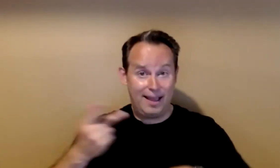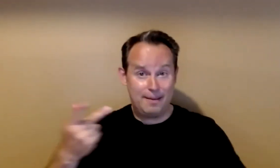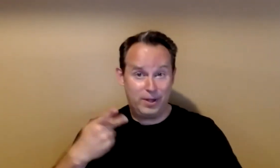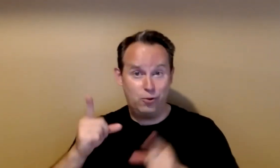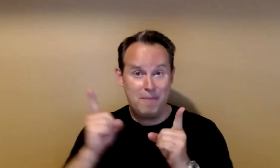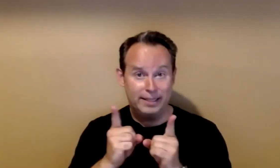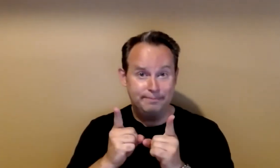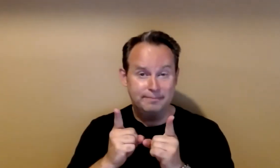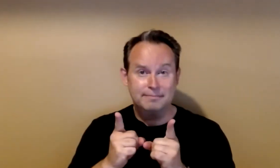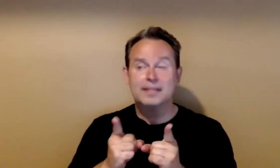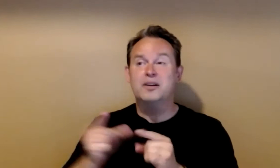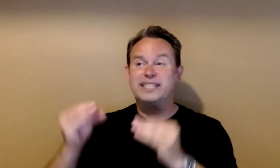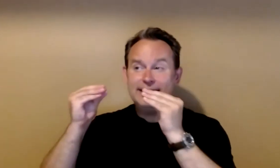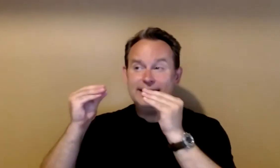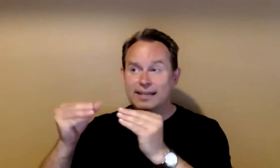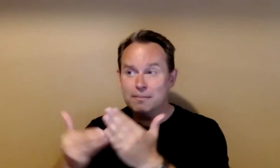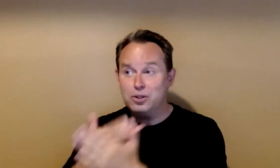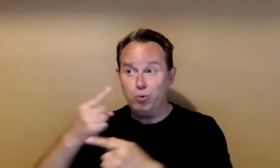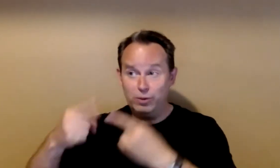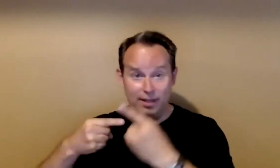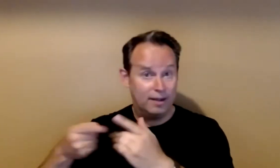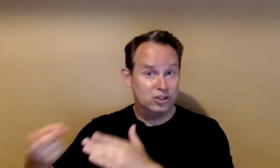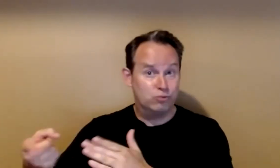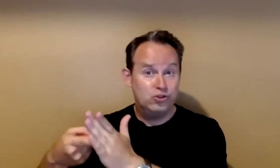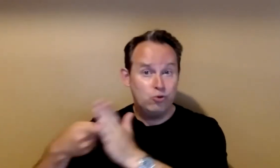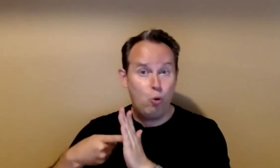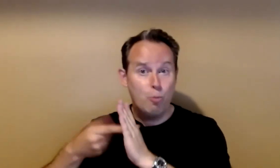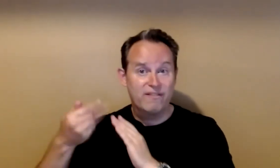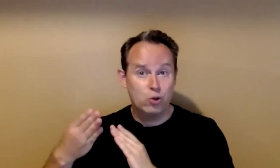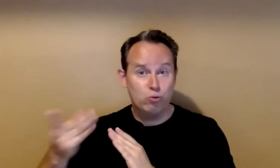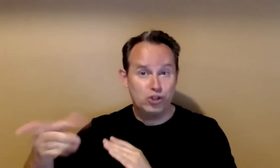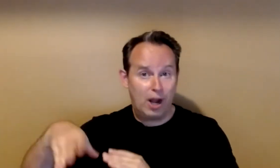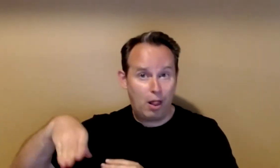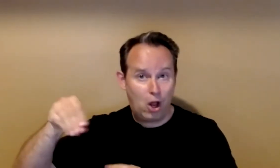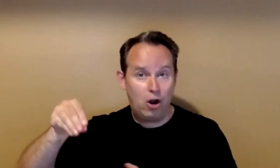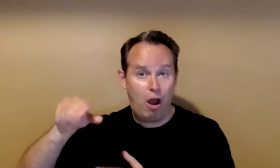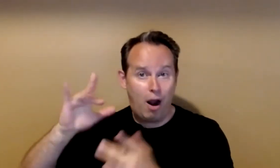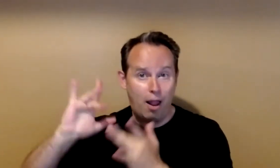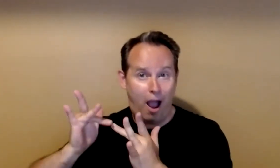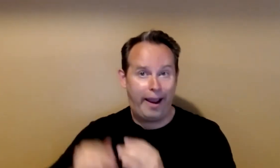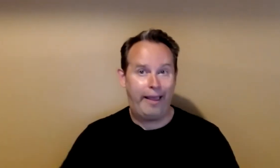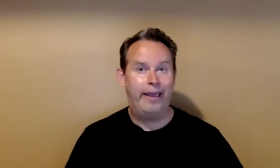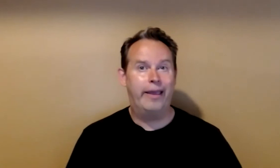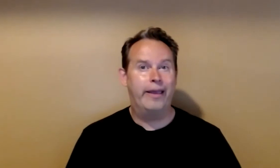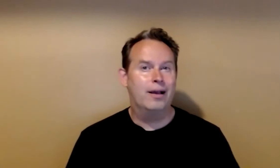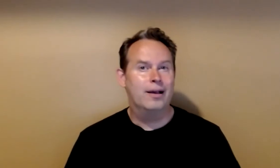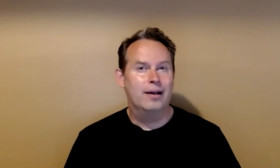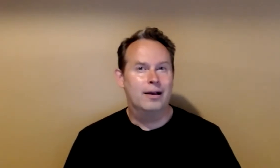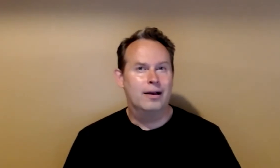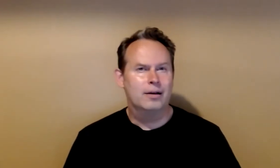twice. Each time we met, I would teach her some new signs and she would show me a few that she had learned online.